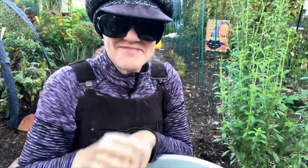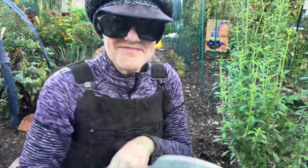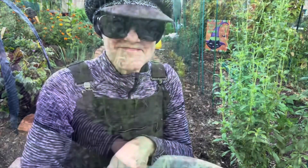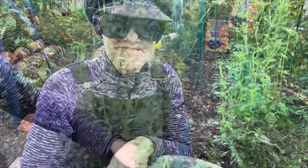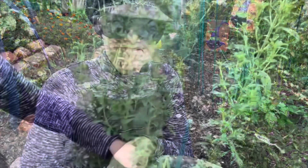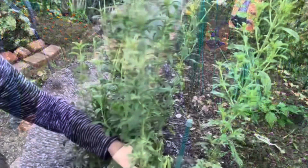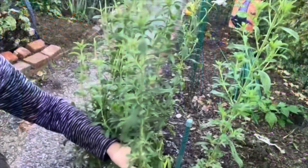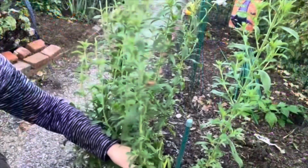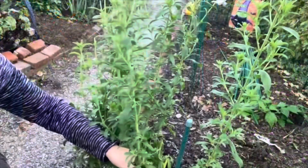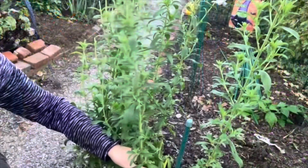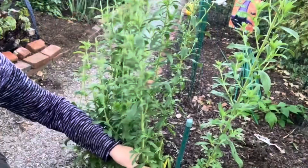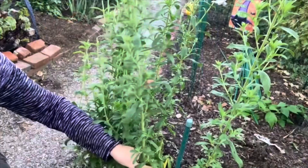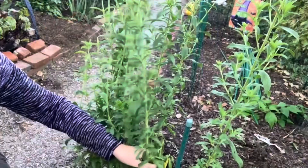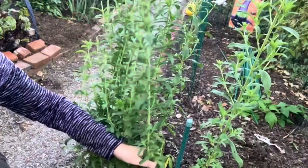taste.